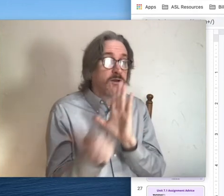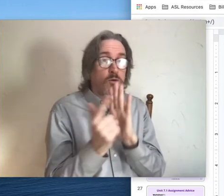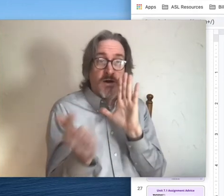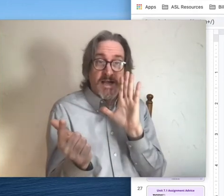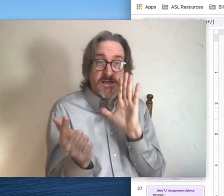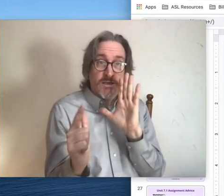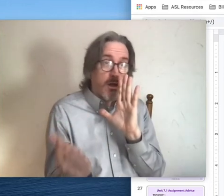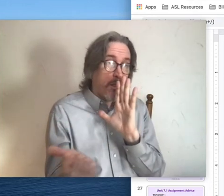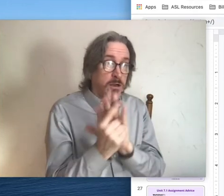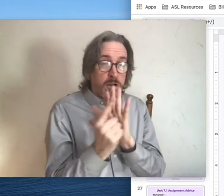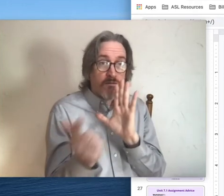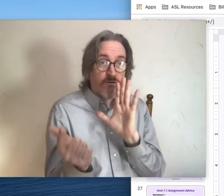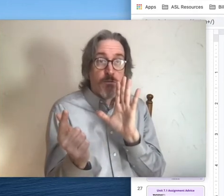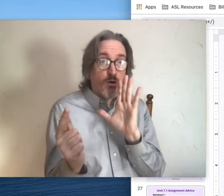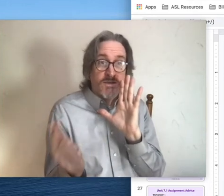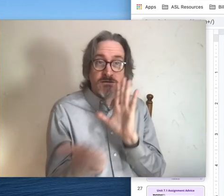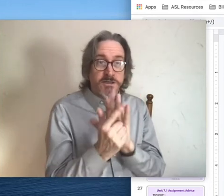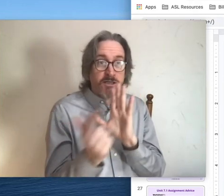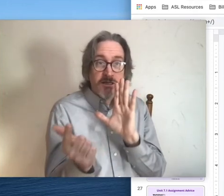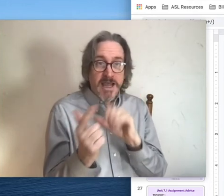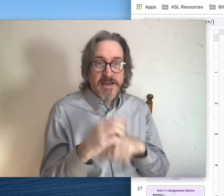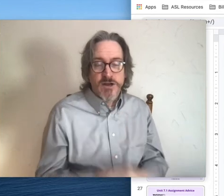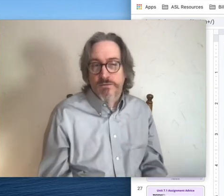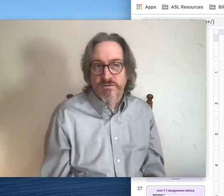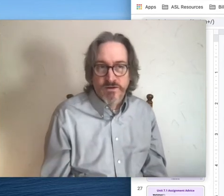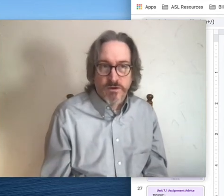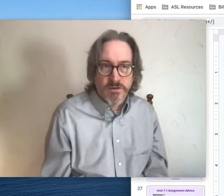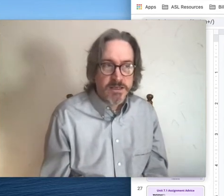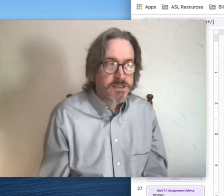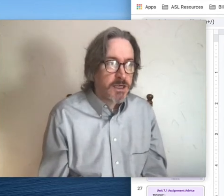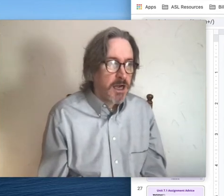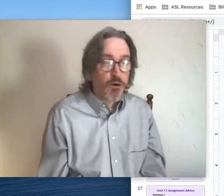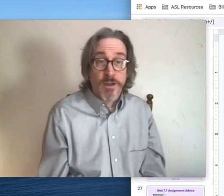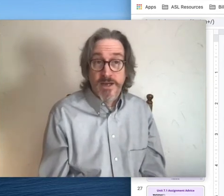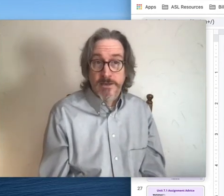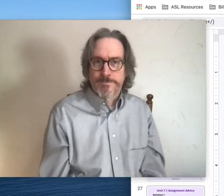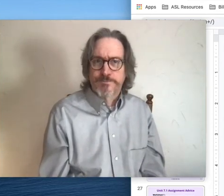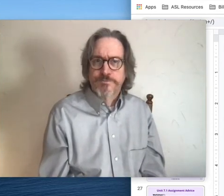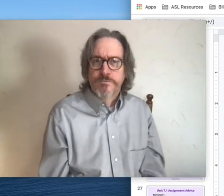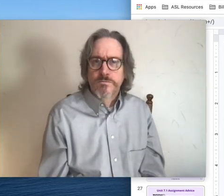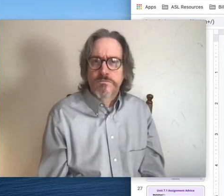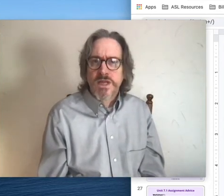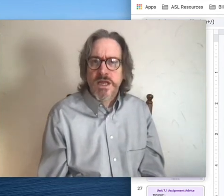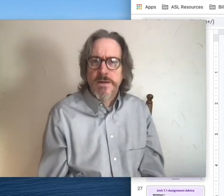forbidden or against the law, verboten, any of a number of different things, prohibited,